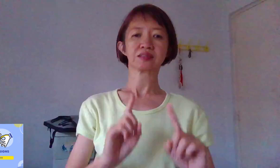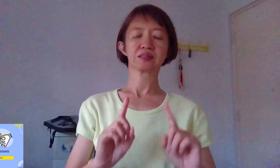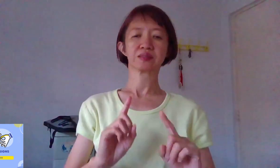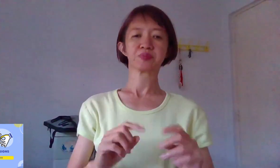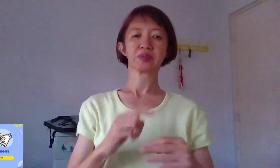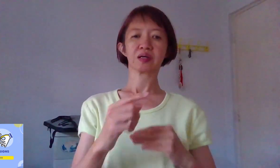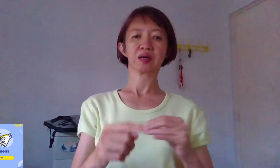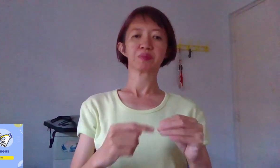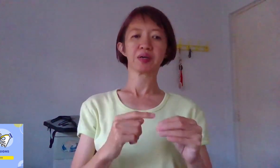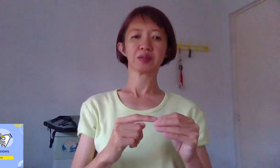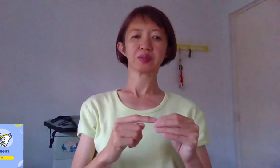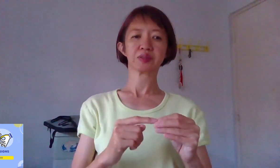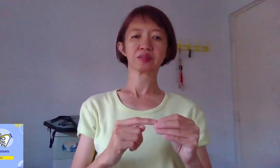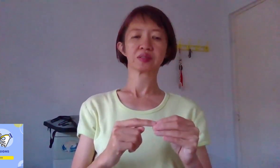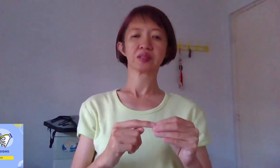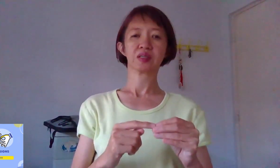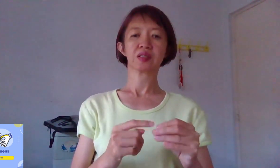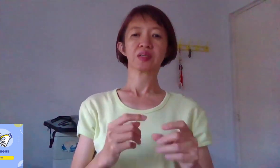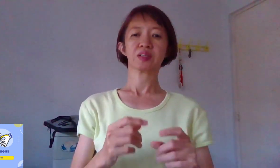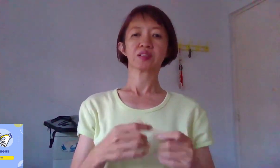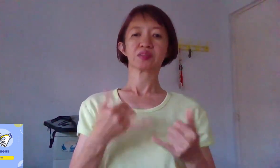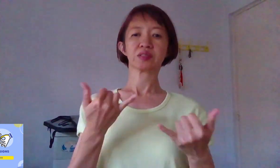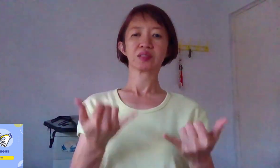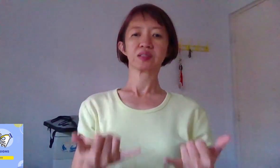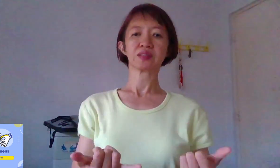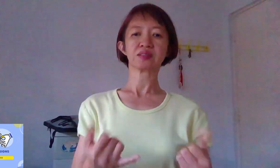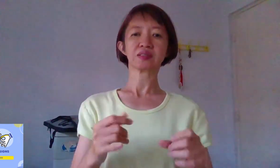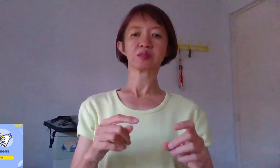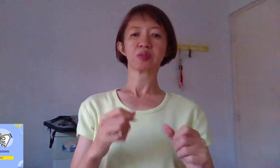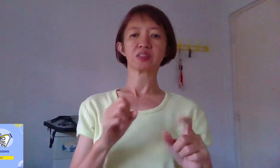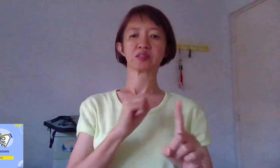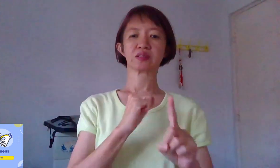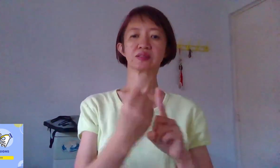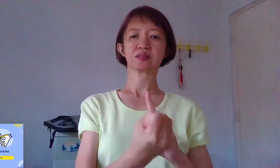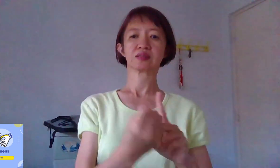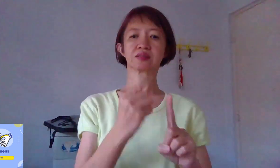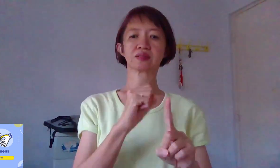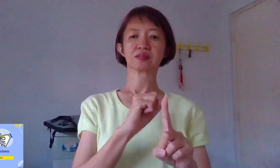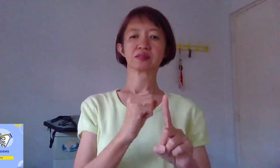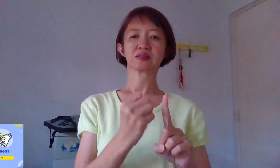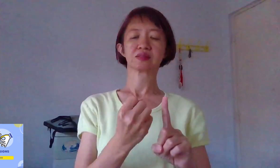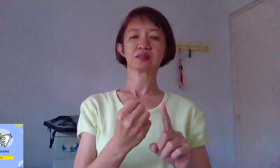signs about the current situation